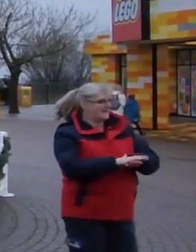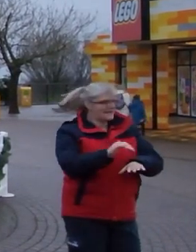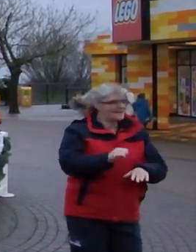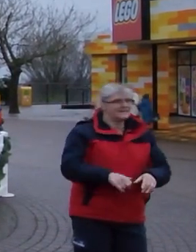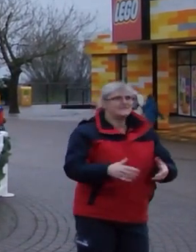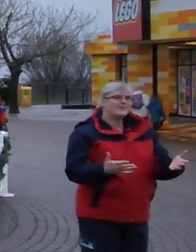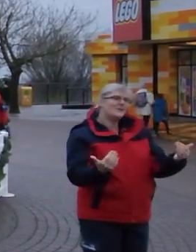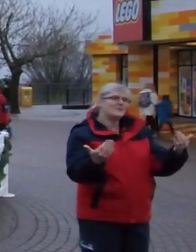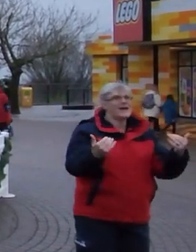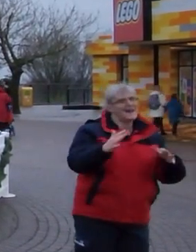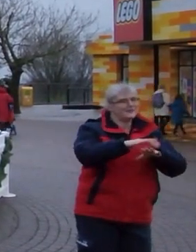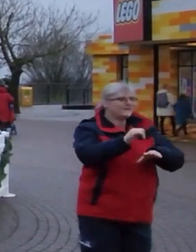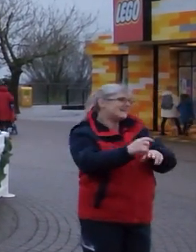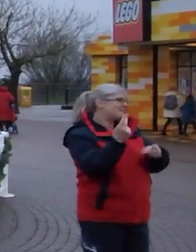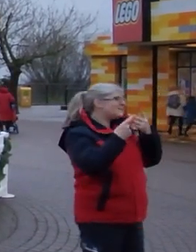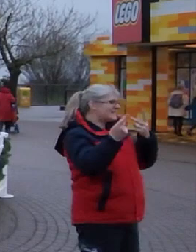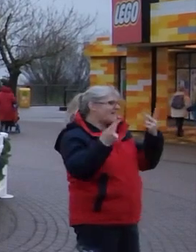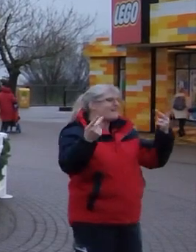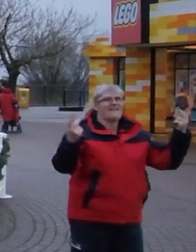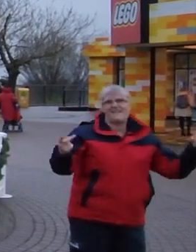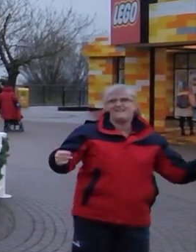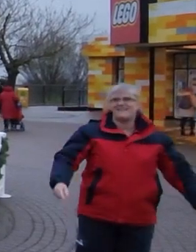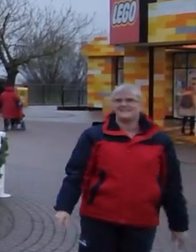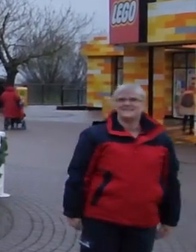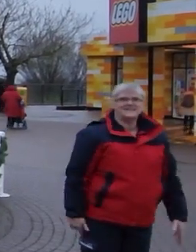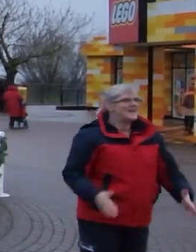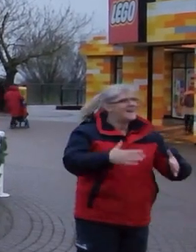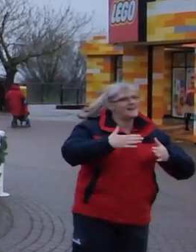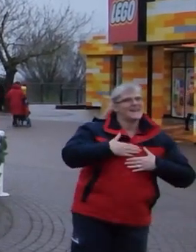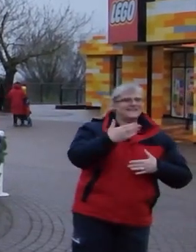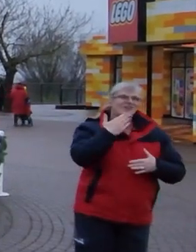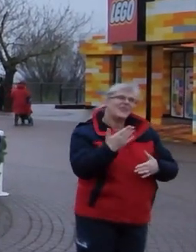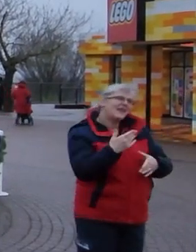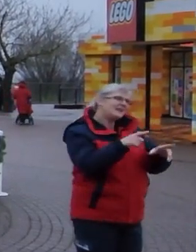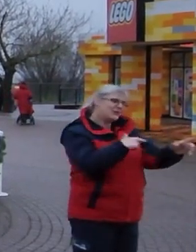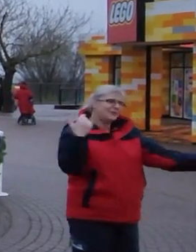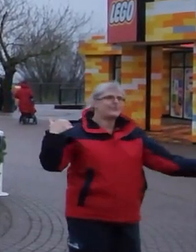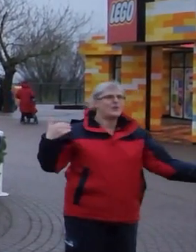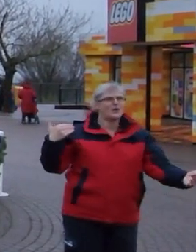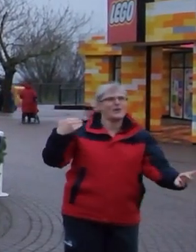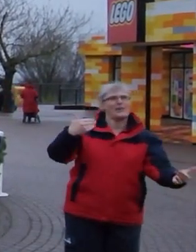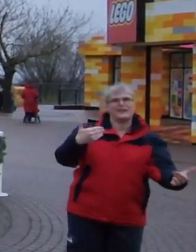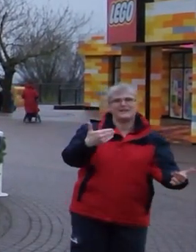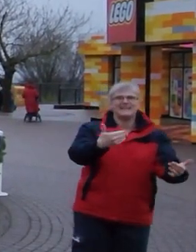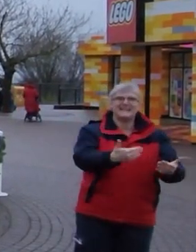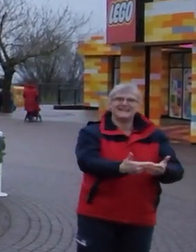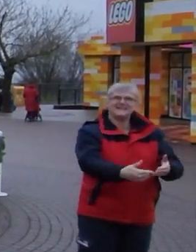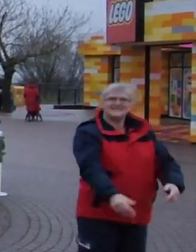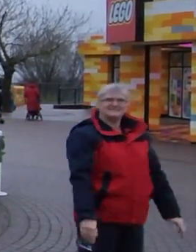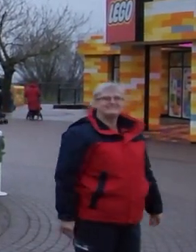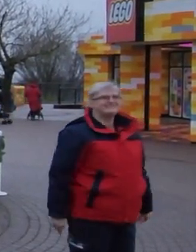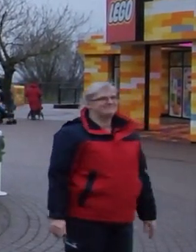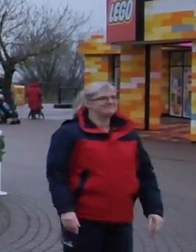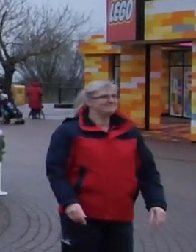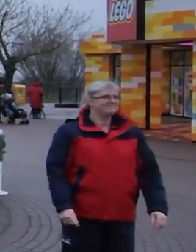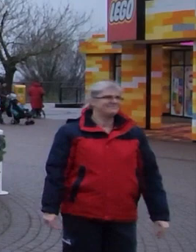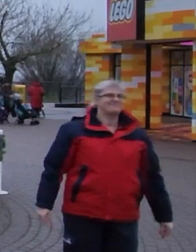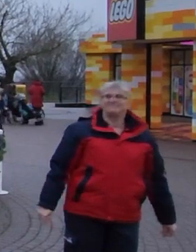Welcome to my Christmas song I'd like to thank you for the year